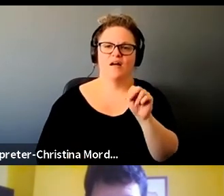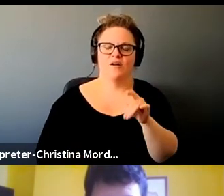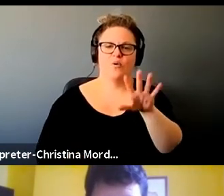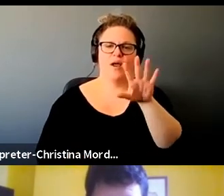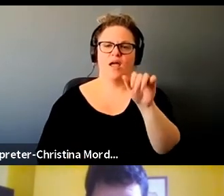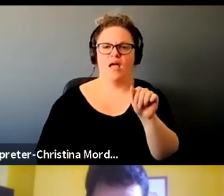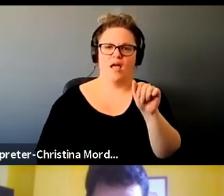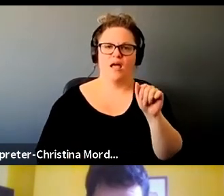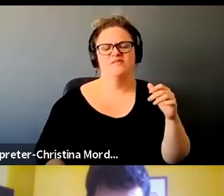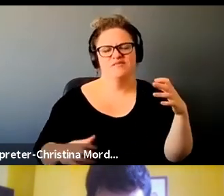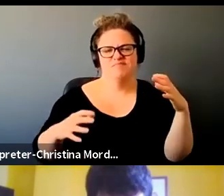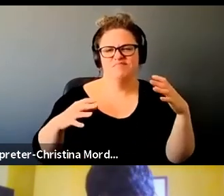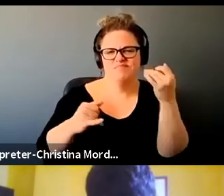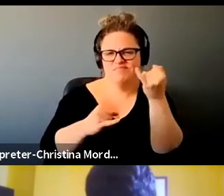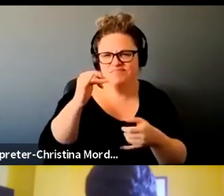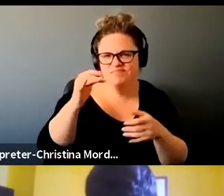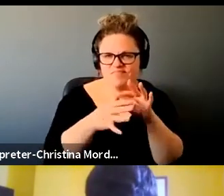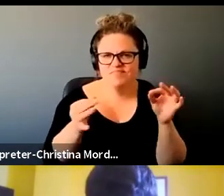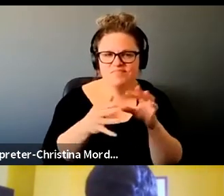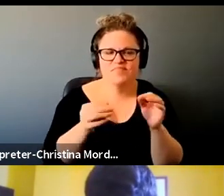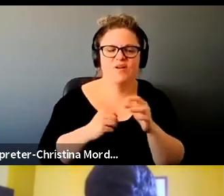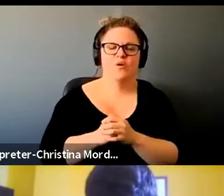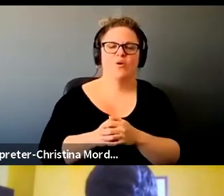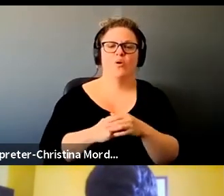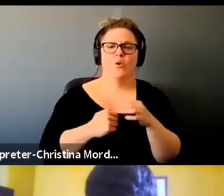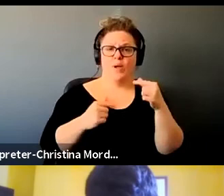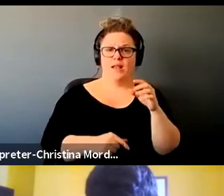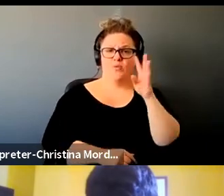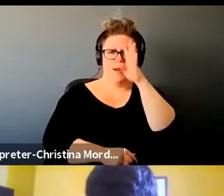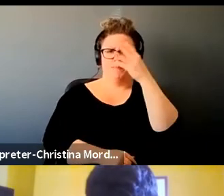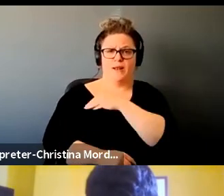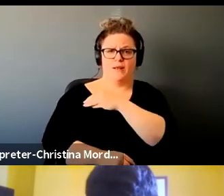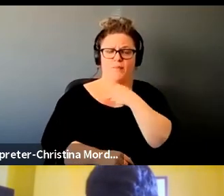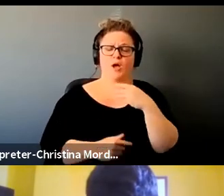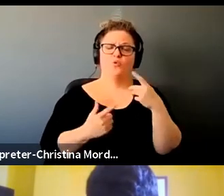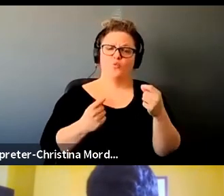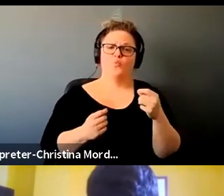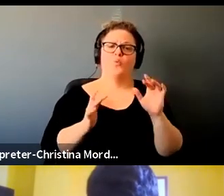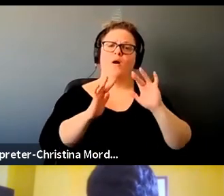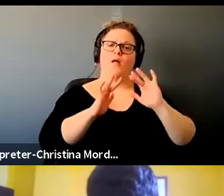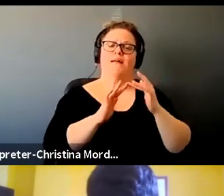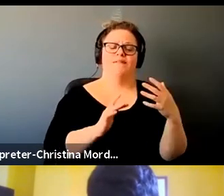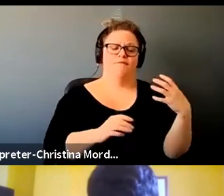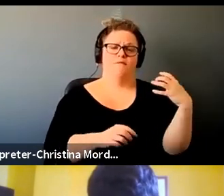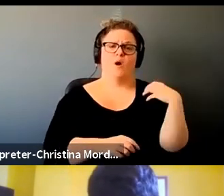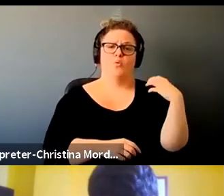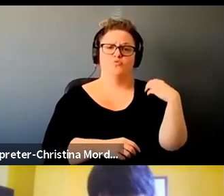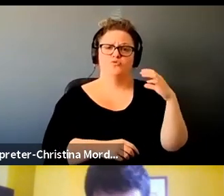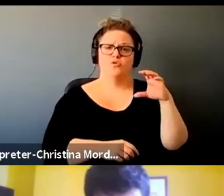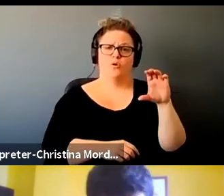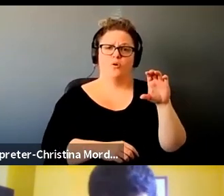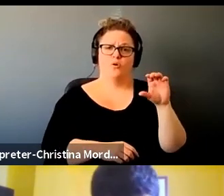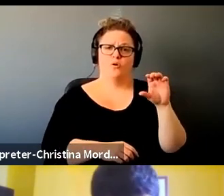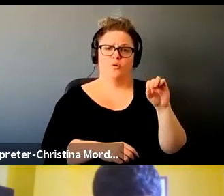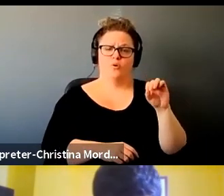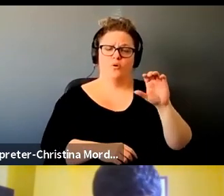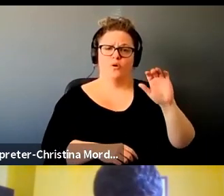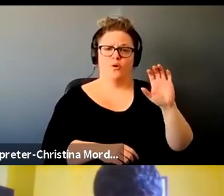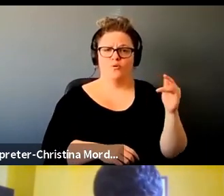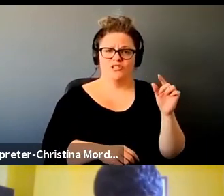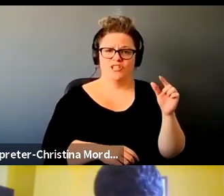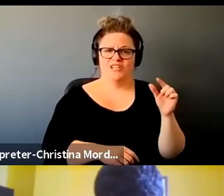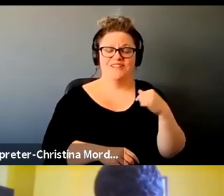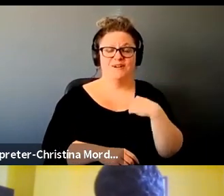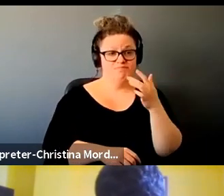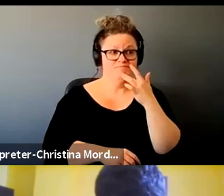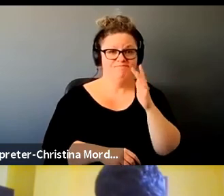I'll finish up by saying that when Creative Manitoba is doing their online coaching, is Yep. that I have been lucky enough to be acting as an